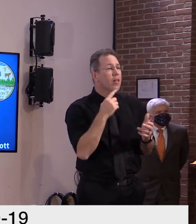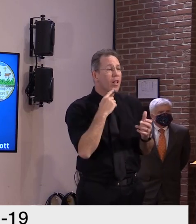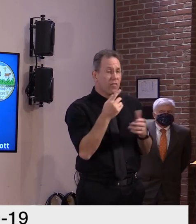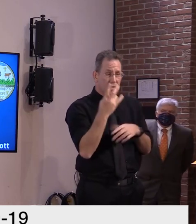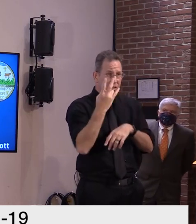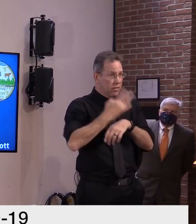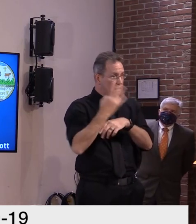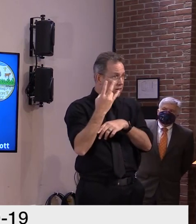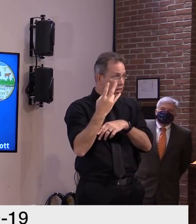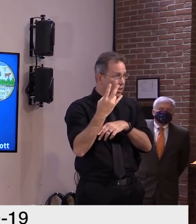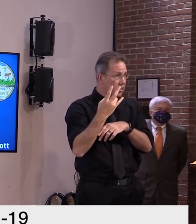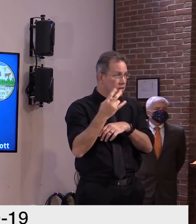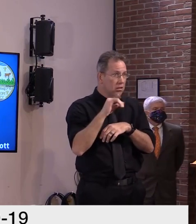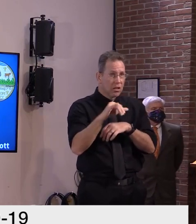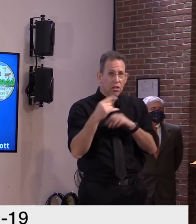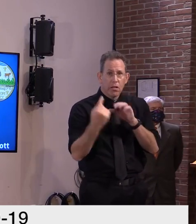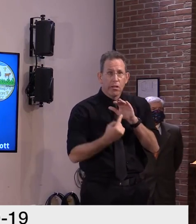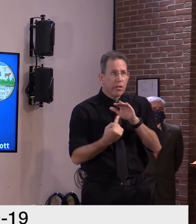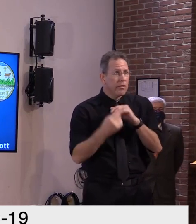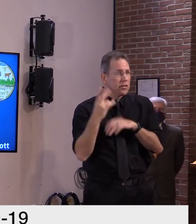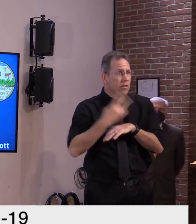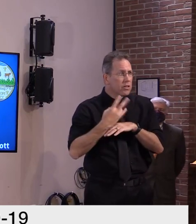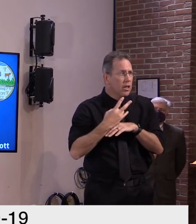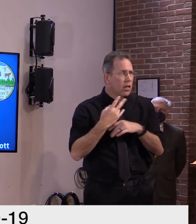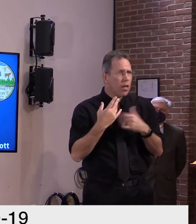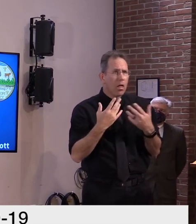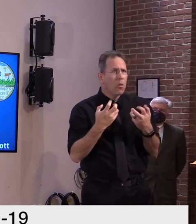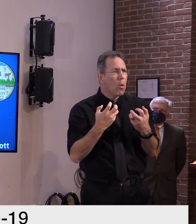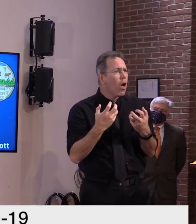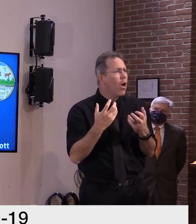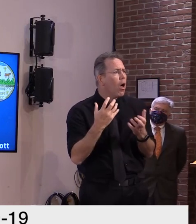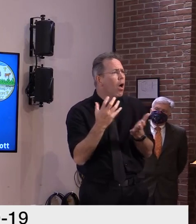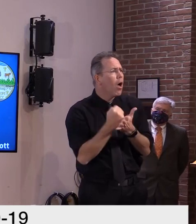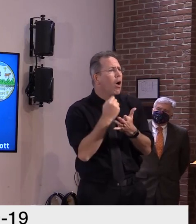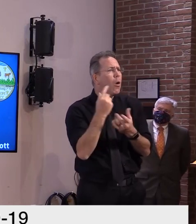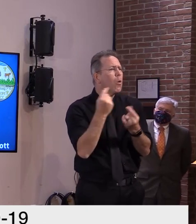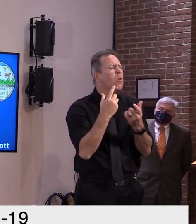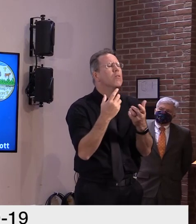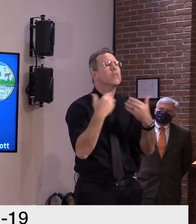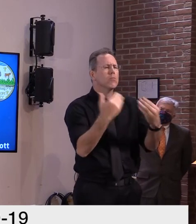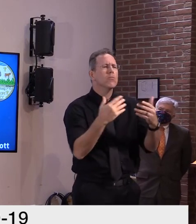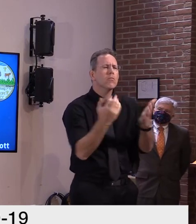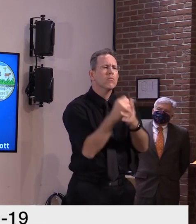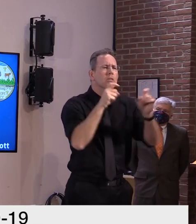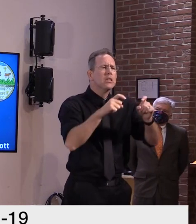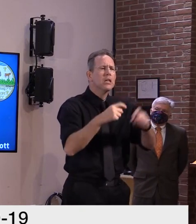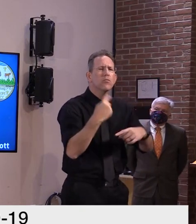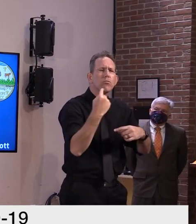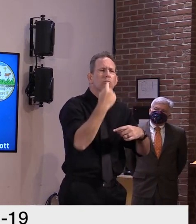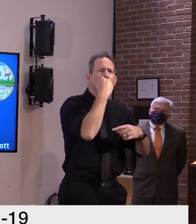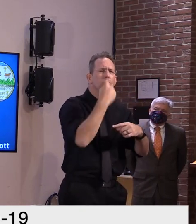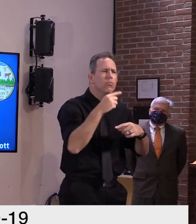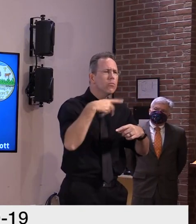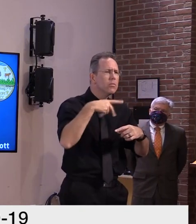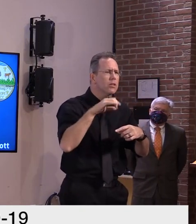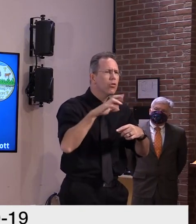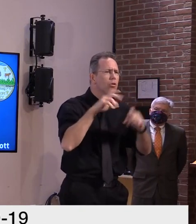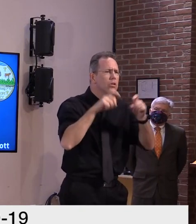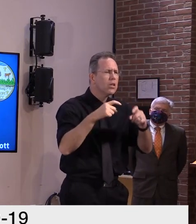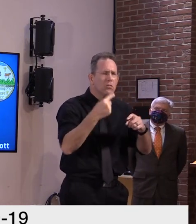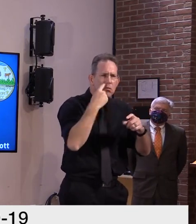what otherwise would be a 14-day quarantine. And if you add in the couple of days that it might take to get your test result back, you're